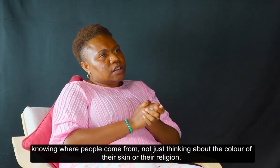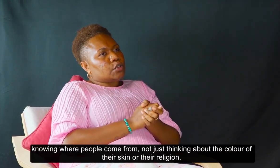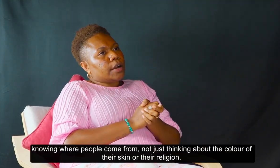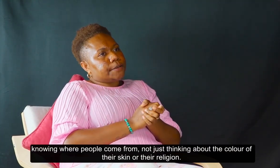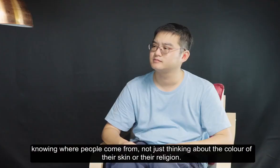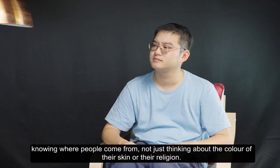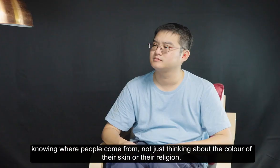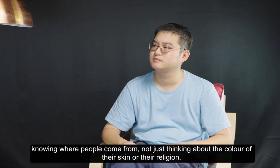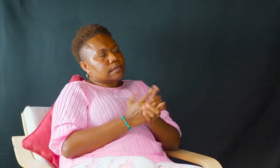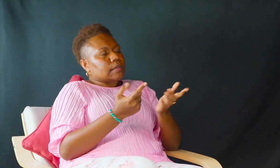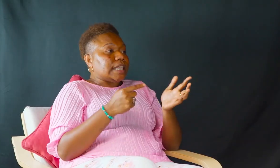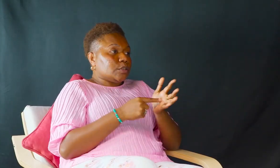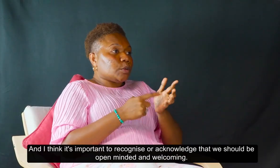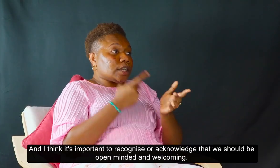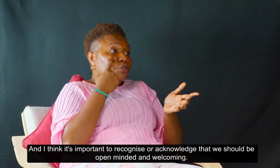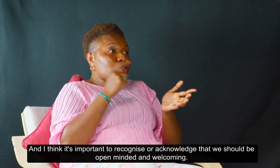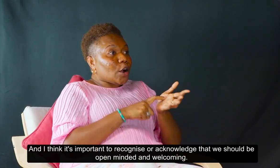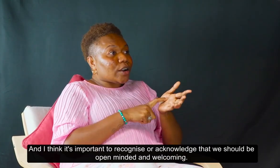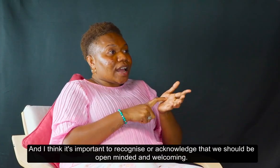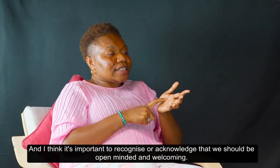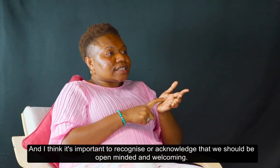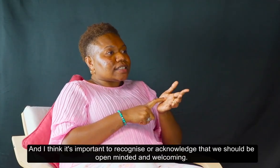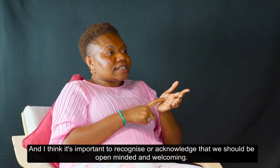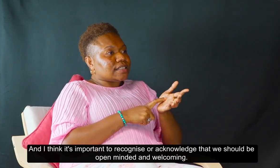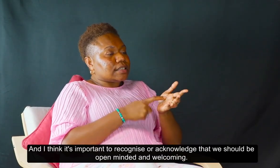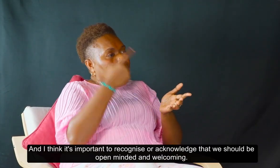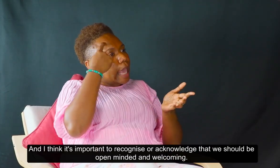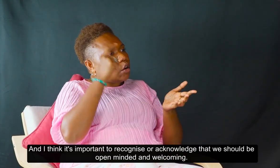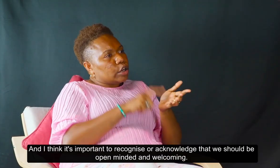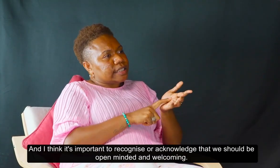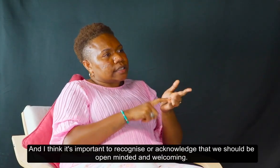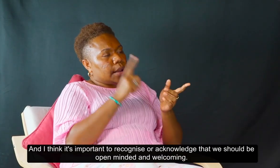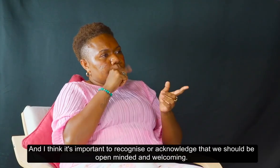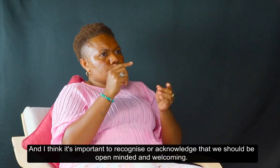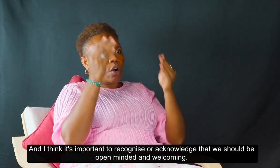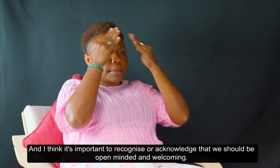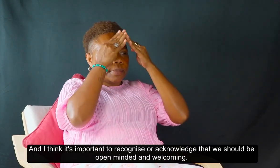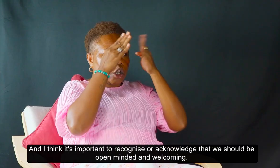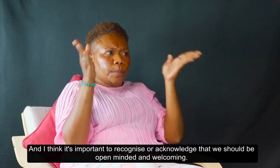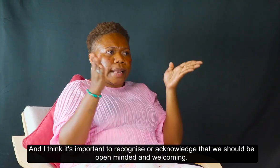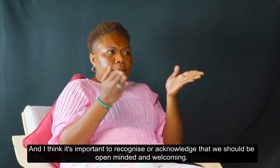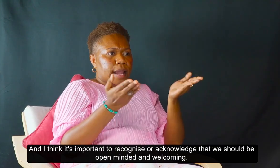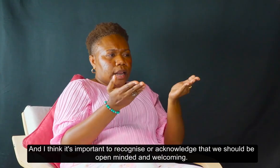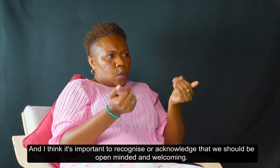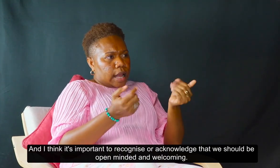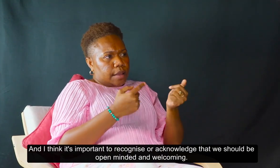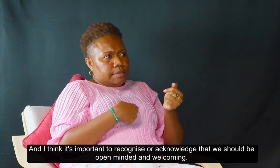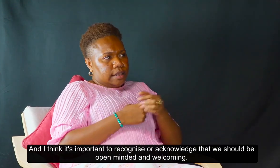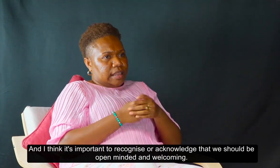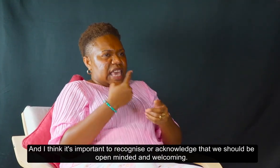their skin or their religion. And I think it's important to recognize or acknowledge that we should be open-minded and welcoming.